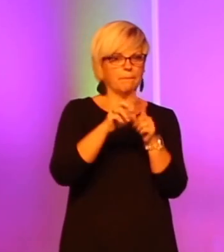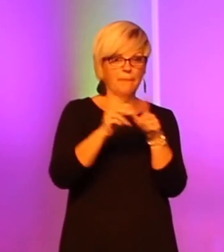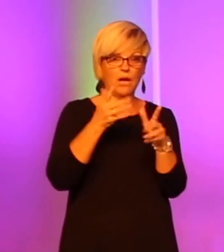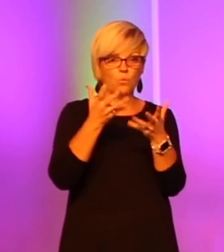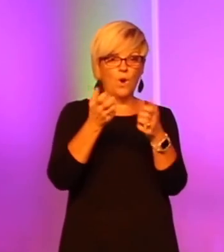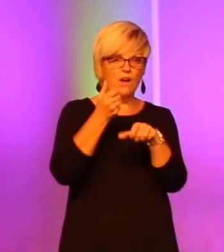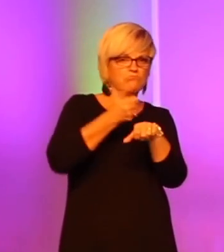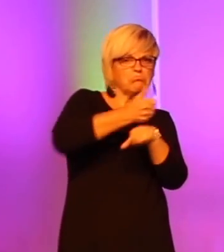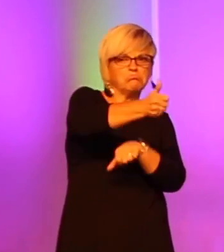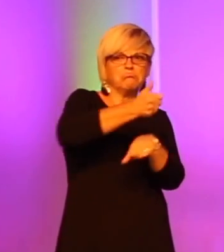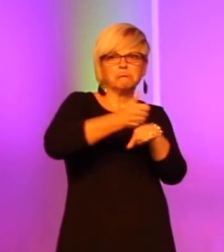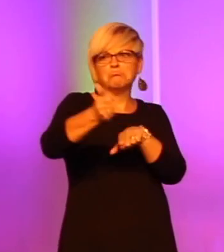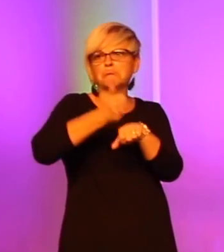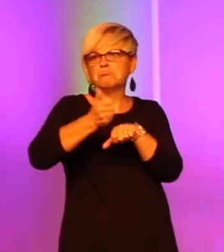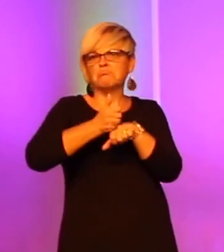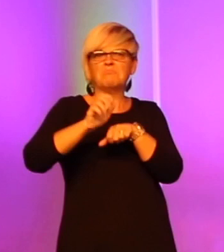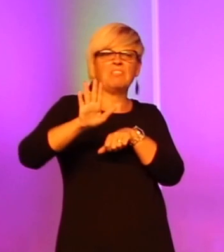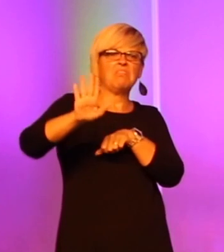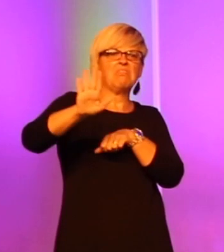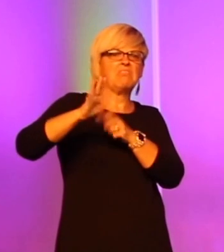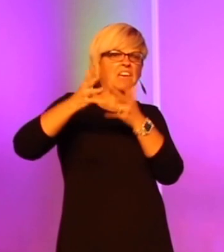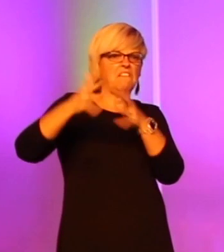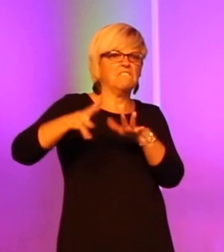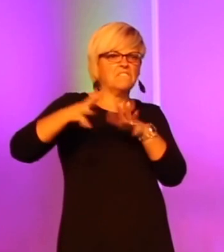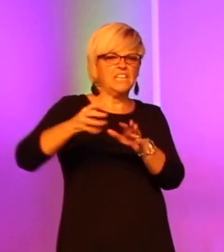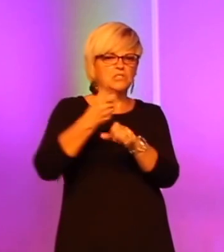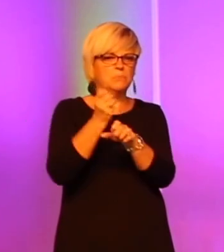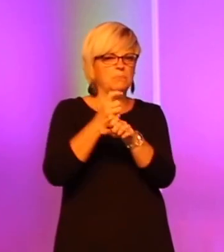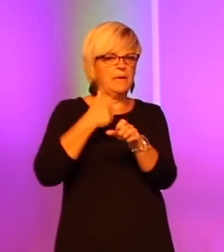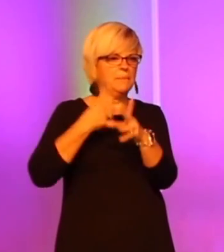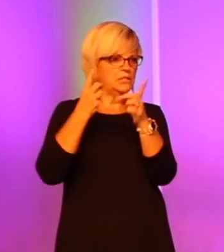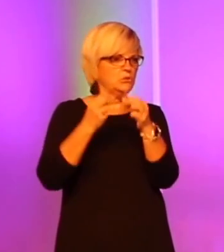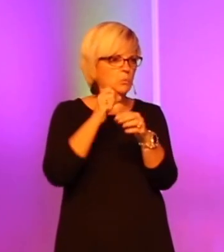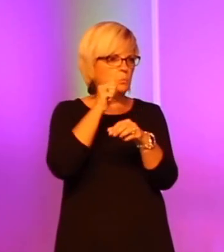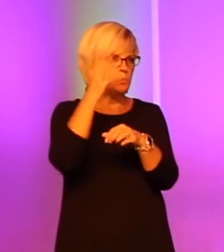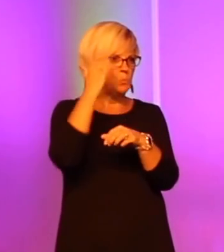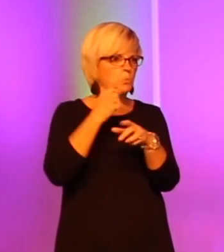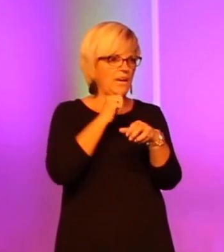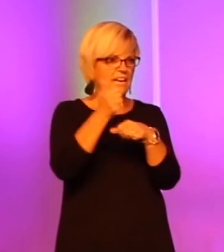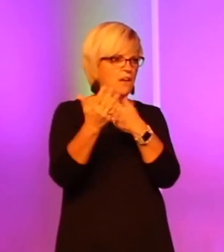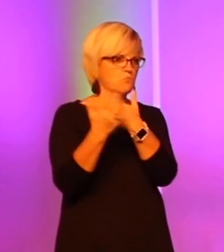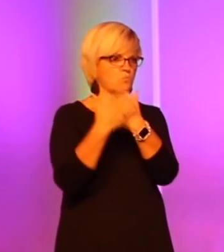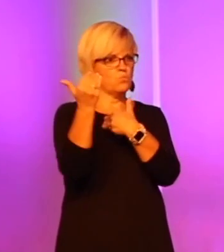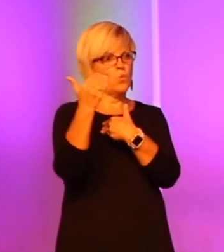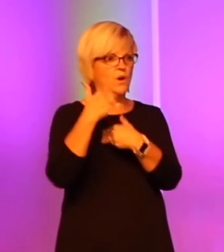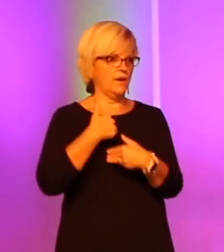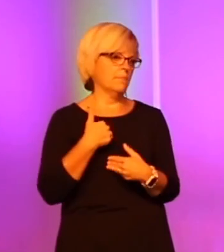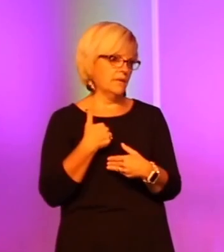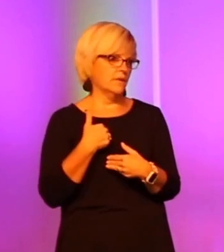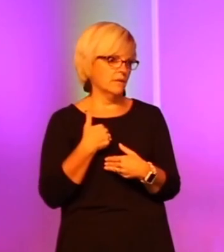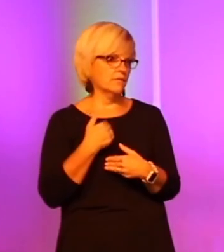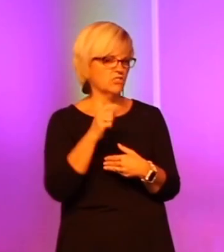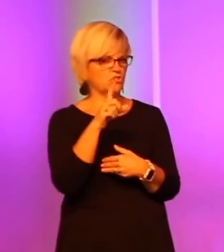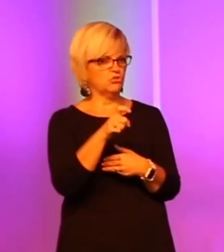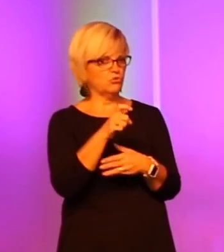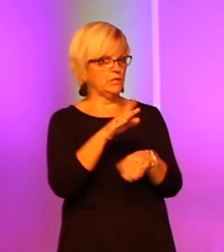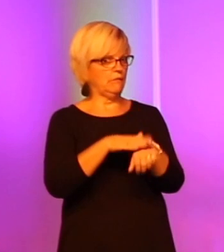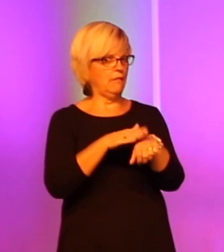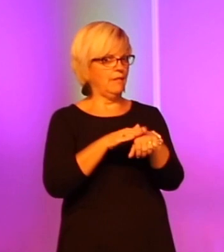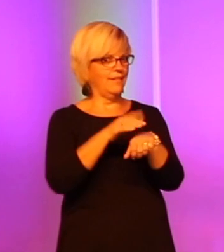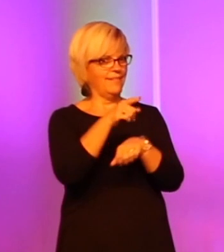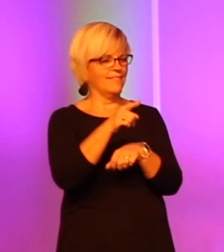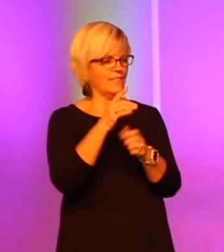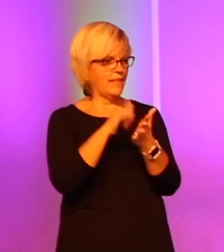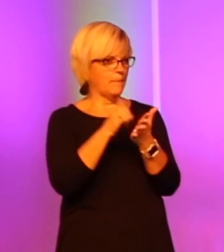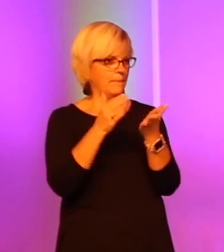there. They made me do it. It's their fault. Why didn't they warn me? We don't want to do that either. That should be also a red flag. With rationalization,